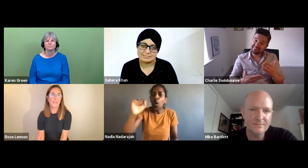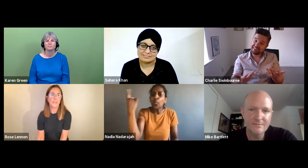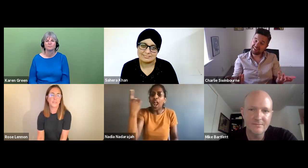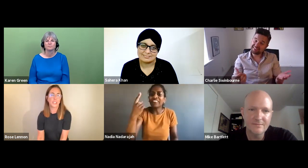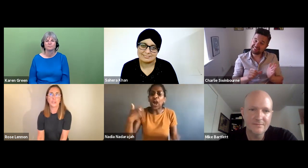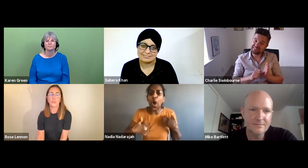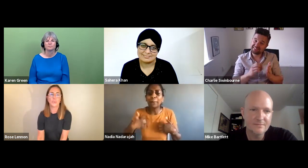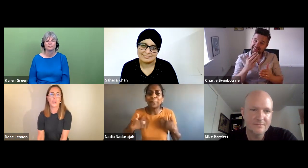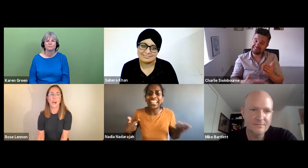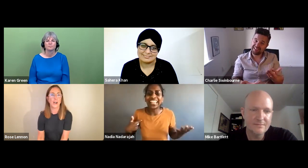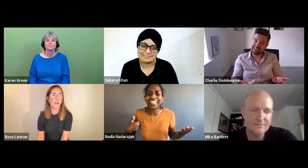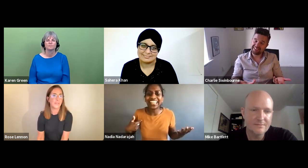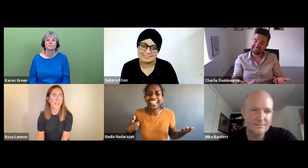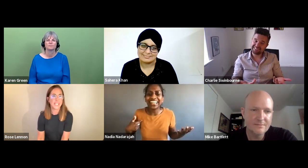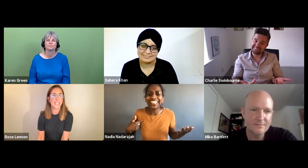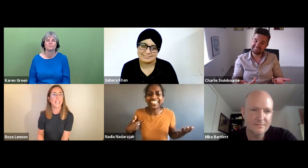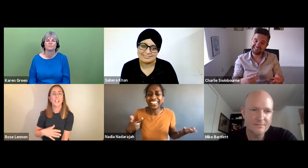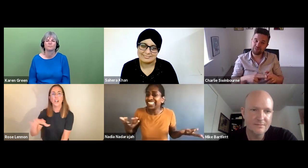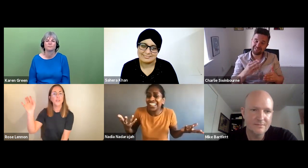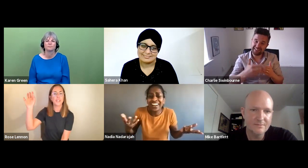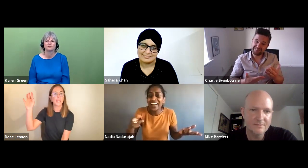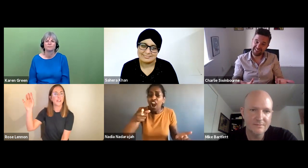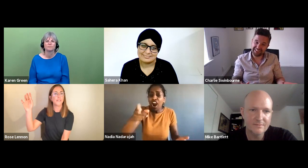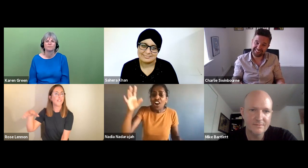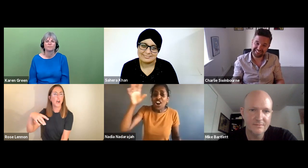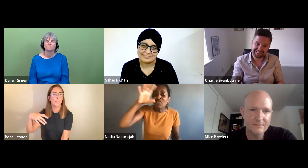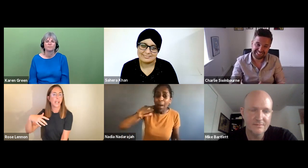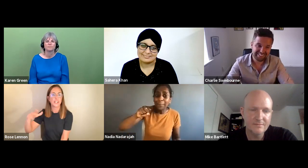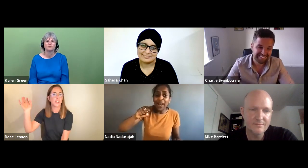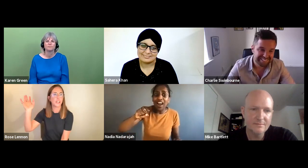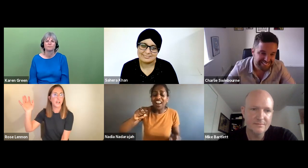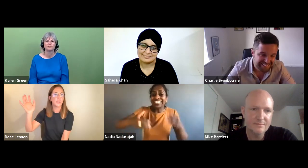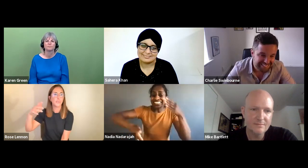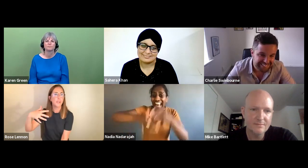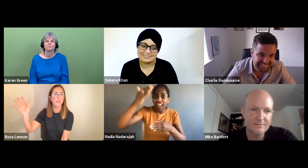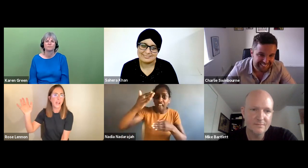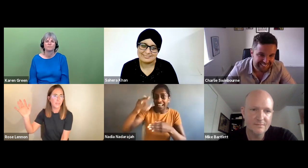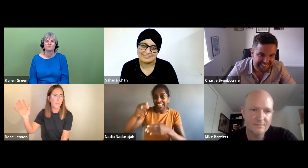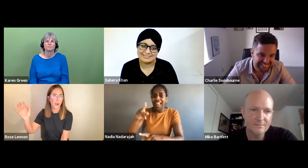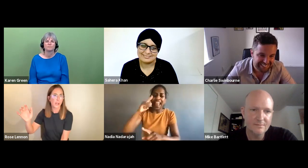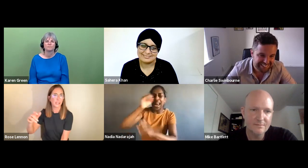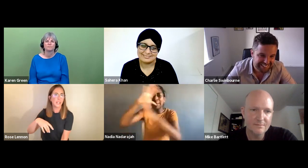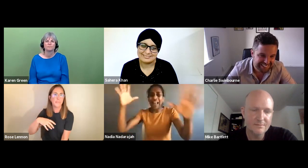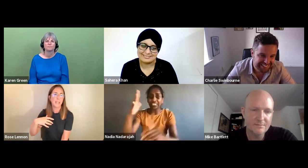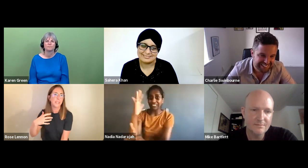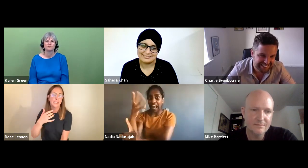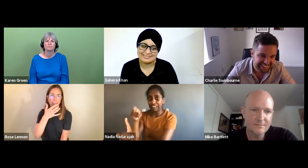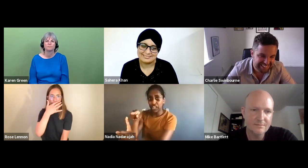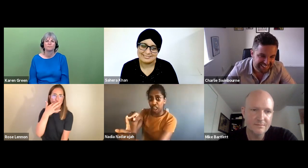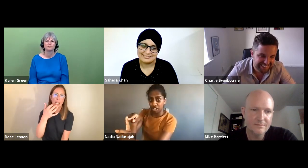if you are facing it, go and do something, your favorite hobby, I don't know, go move away from the work. Maybe, like, let's